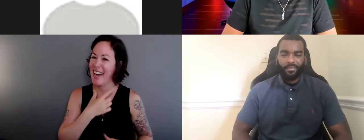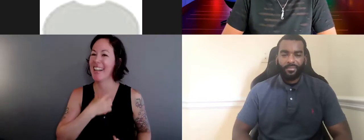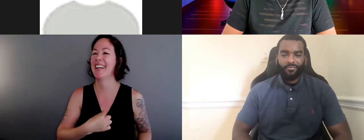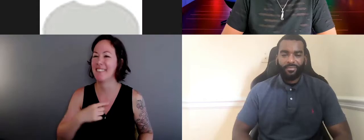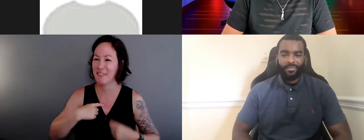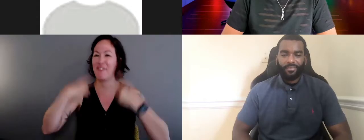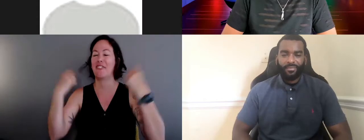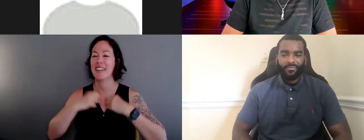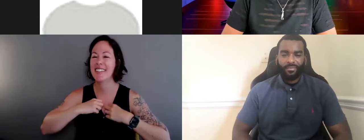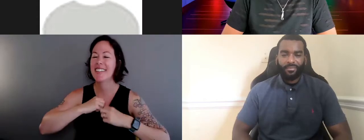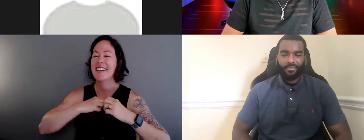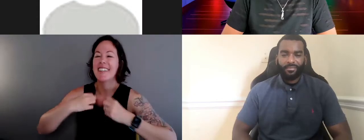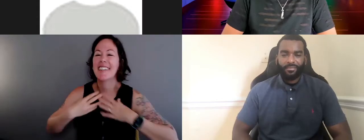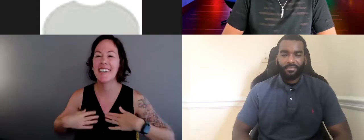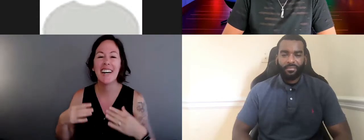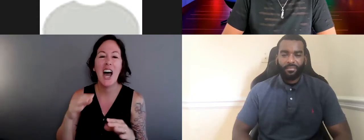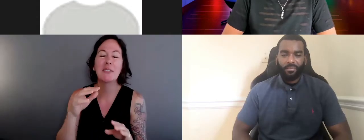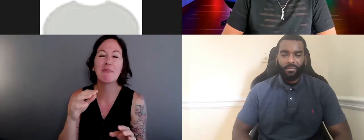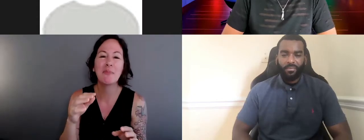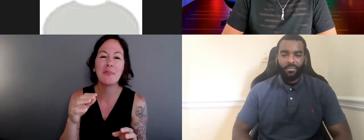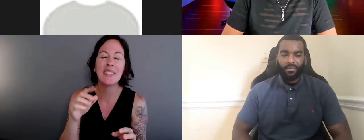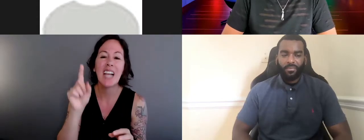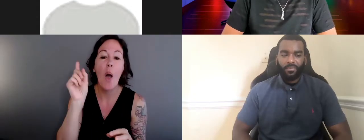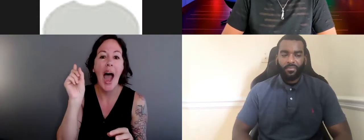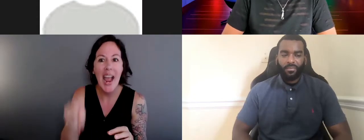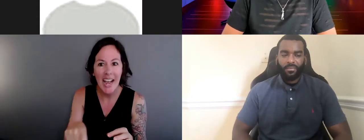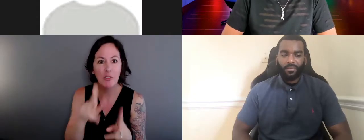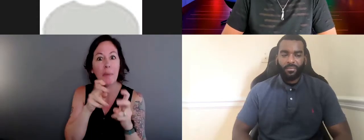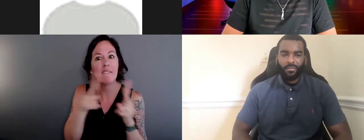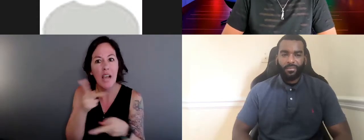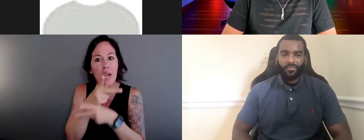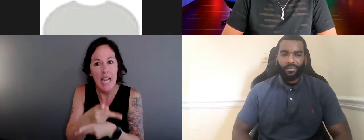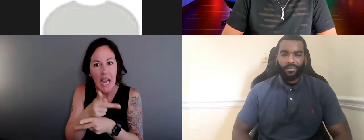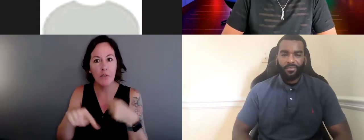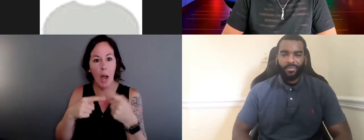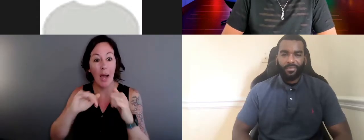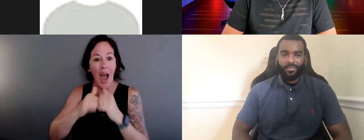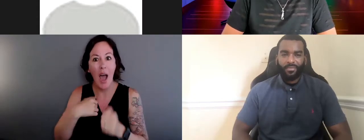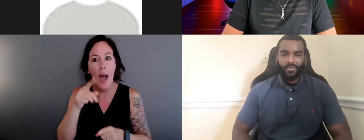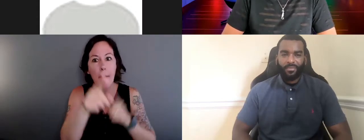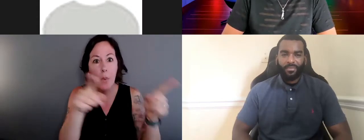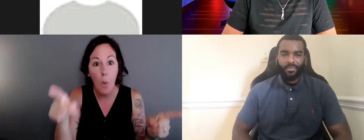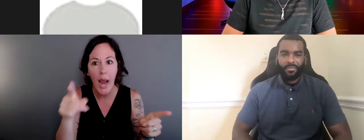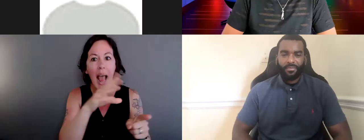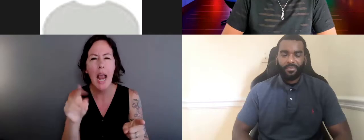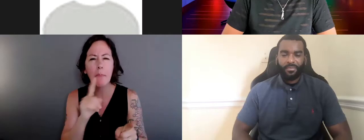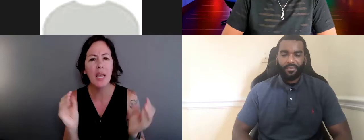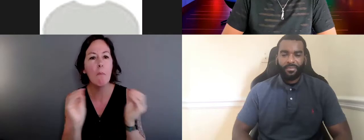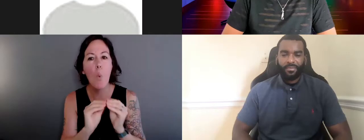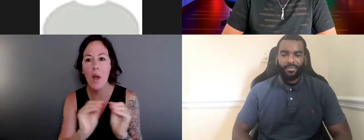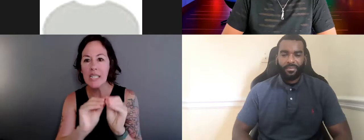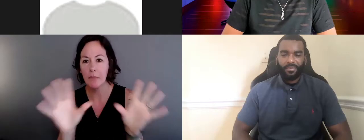exactly who we are looking at. And my apologies. Signing can be dangerous. I just knocked my necklace. But we need to be